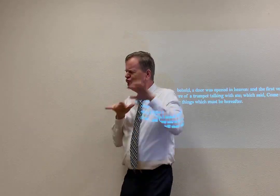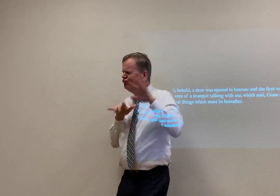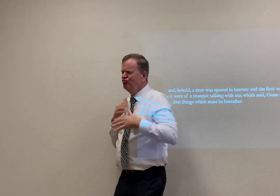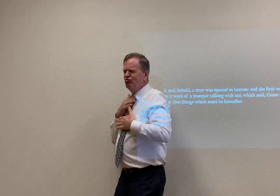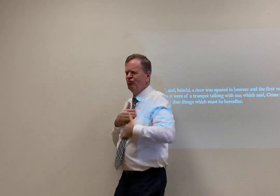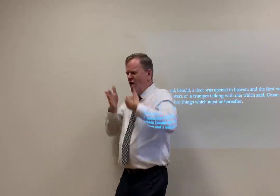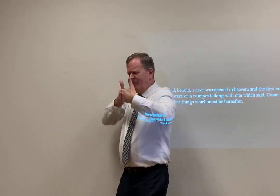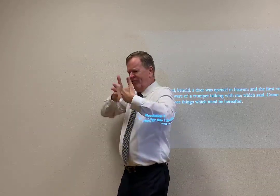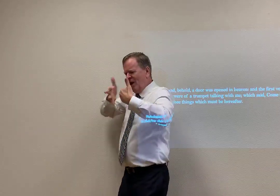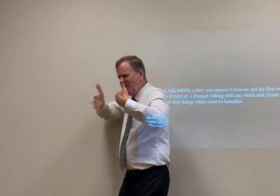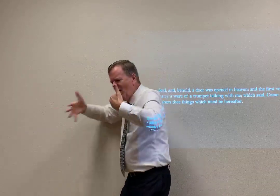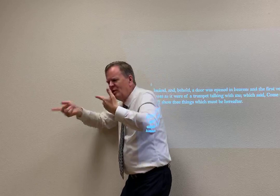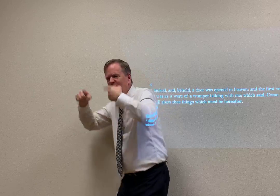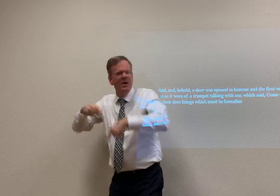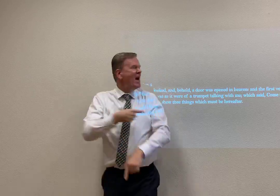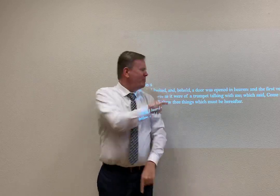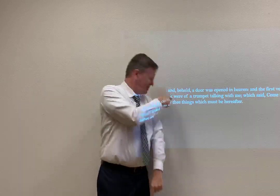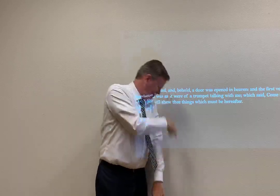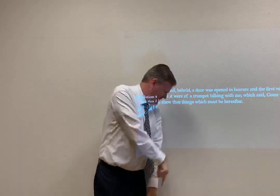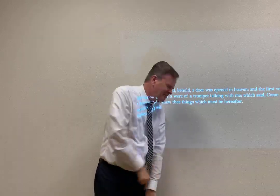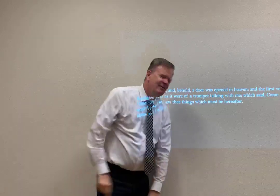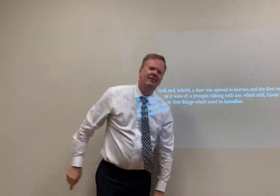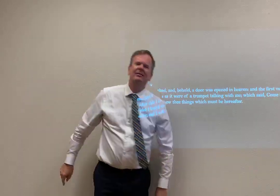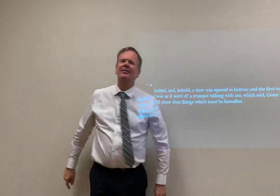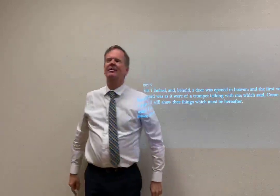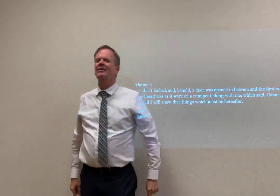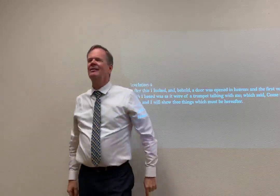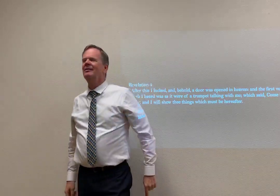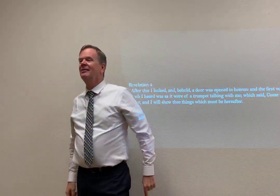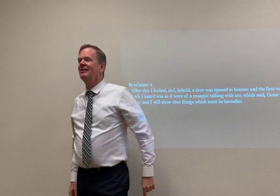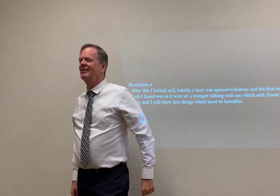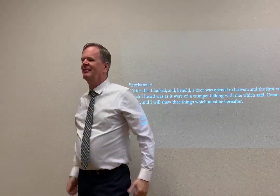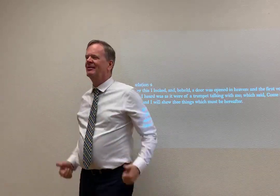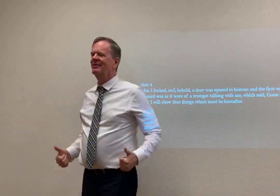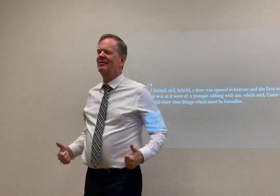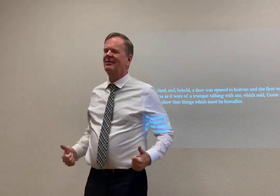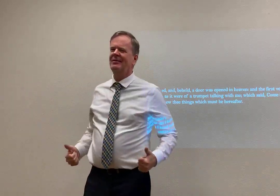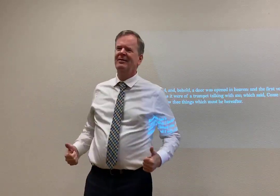we'll celebrate the marriage supper of the Lamb, and we'll celebrate time with him. And